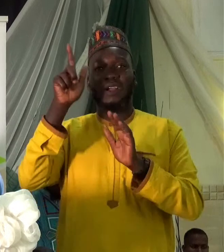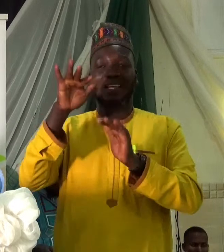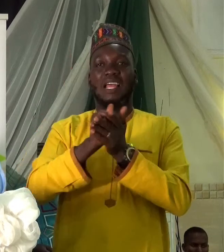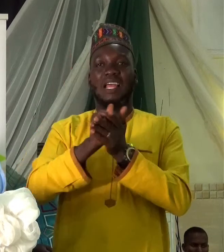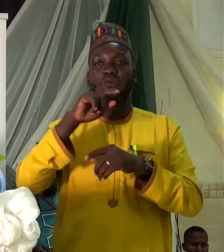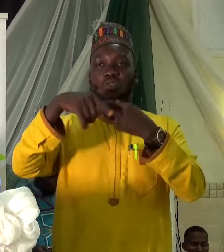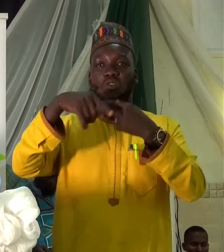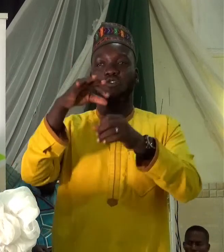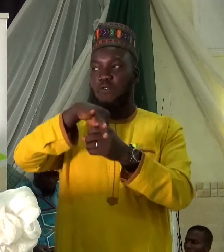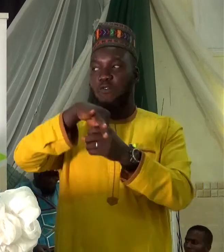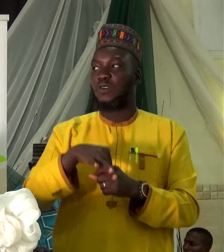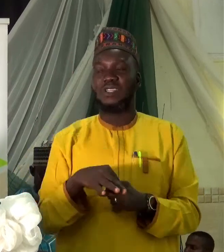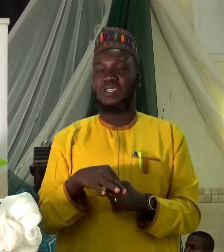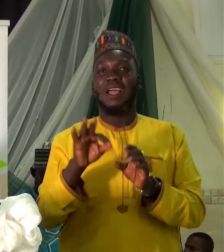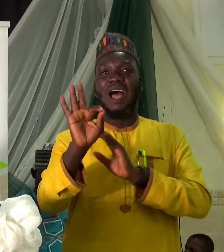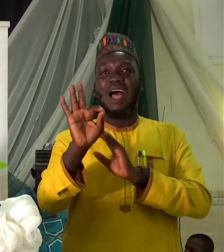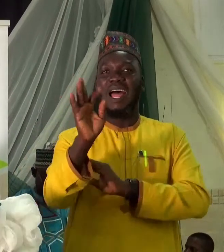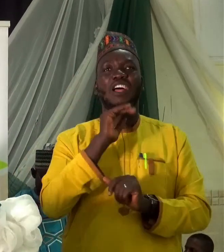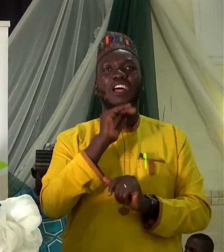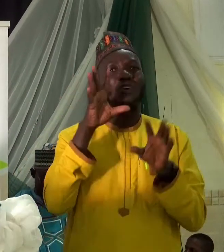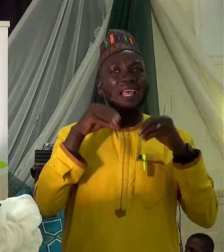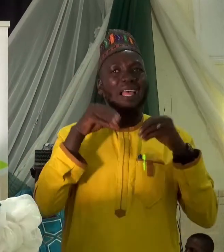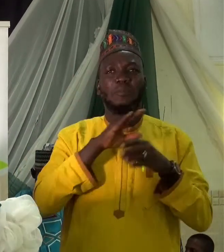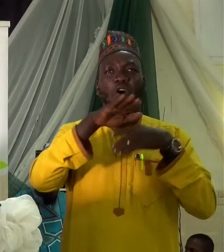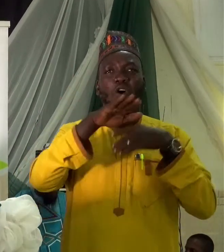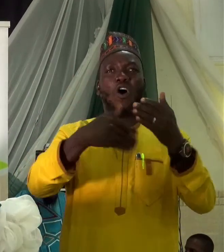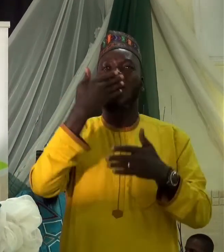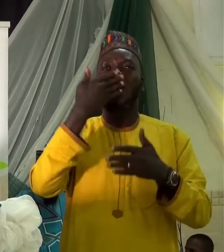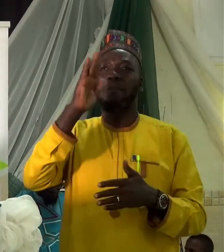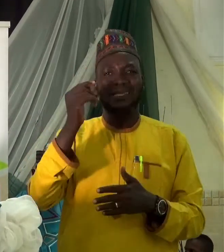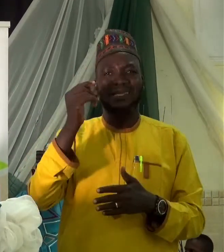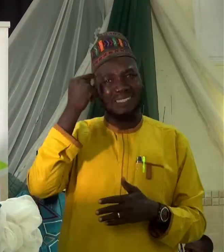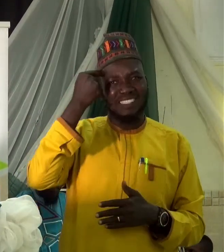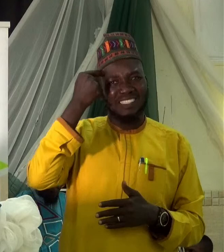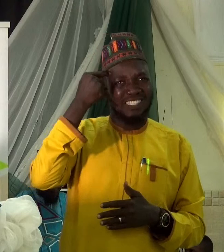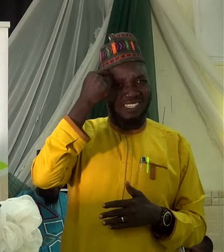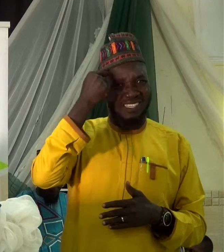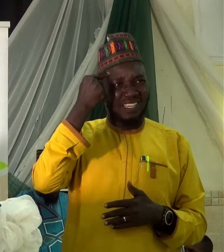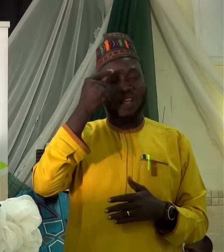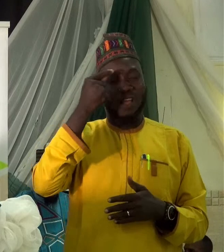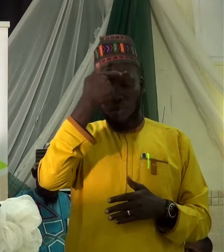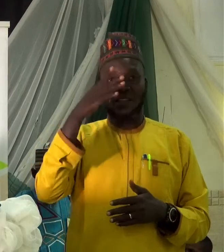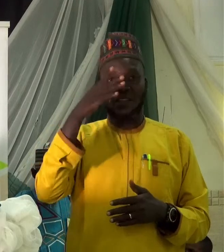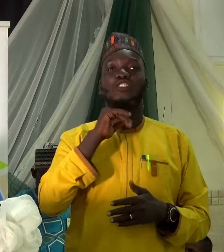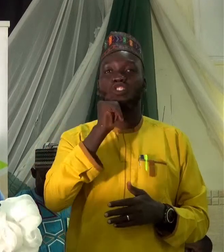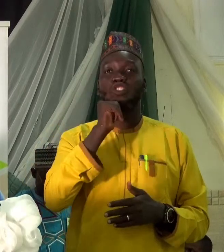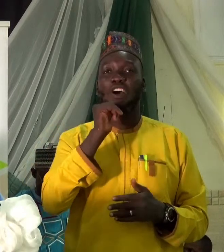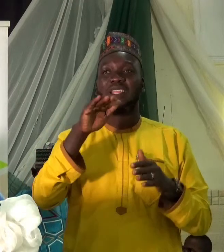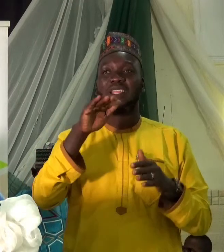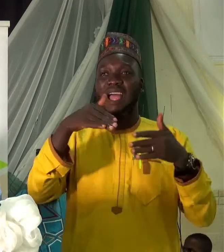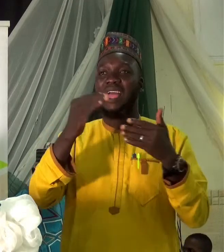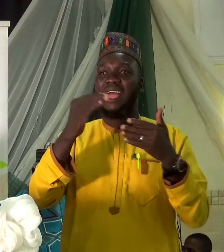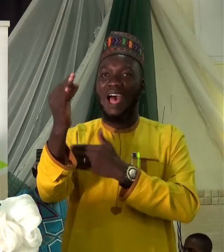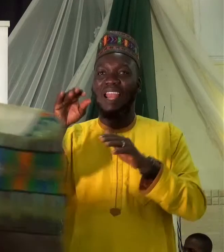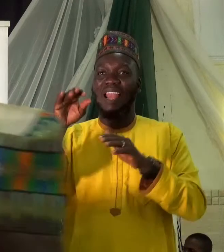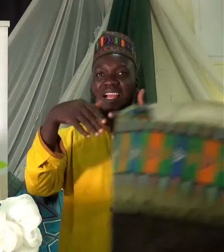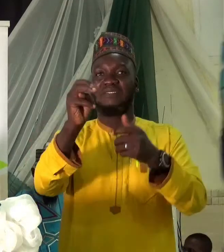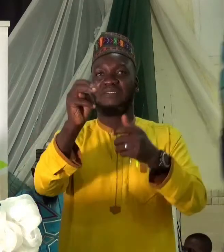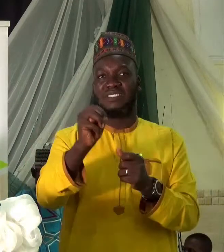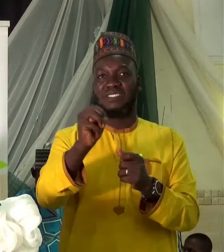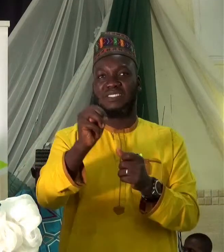olorun wa mu ero aburu won se tori olorun ko lo mi si won bo yesu ti yawo e na joja run paluru